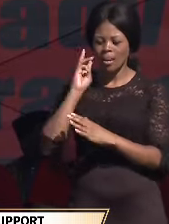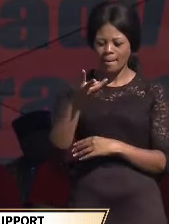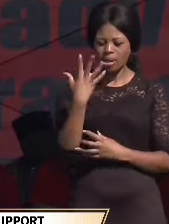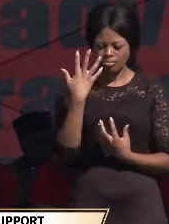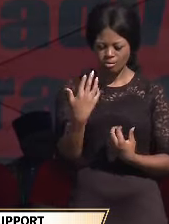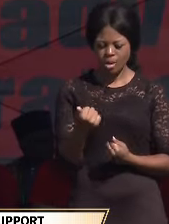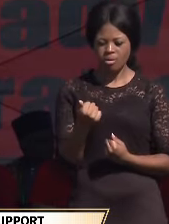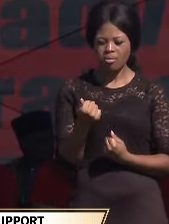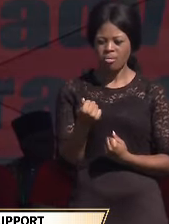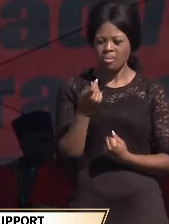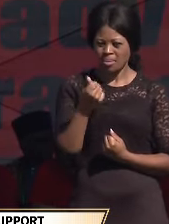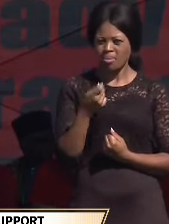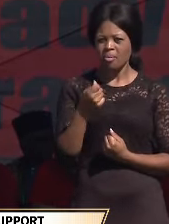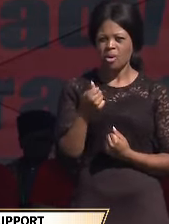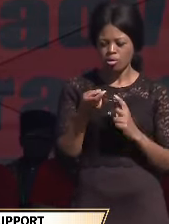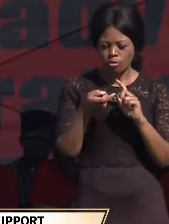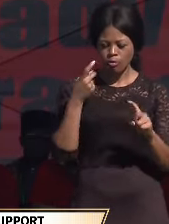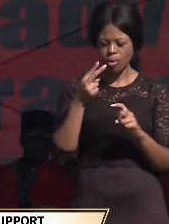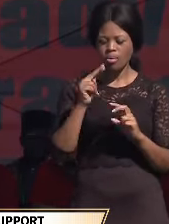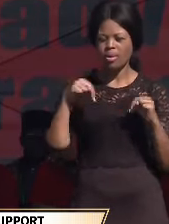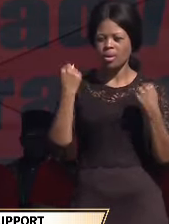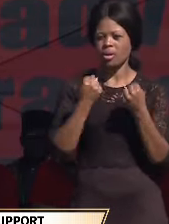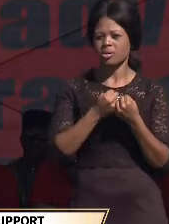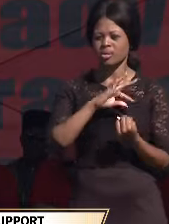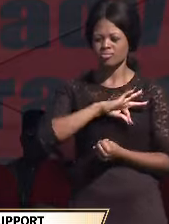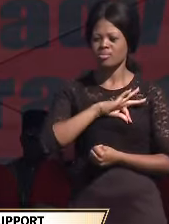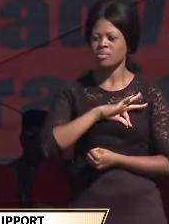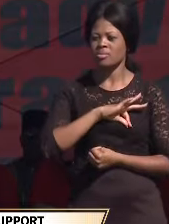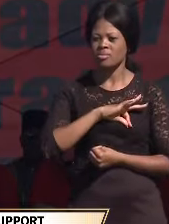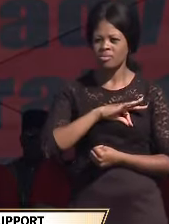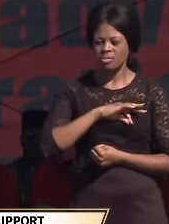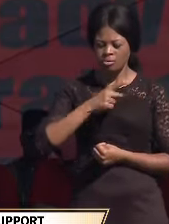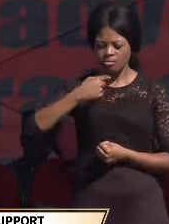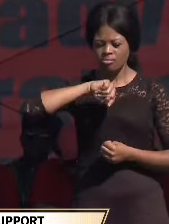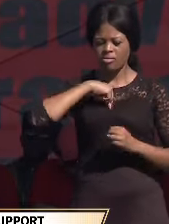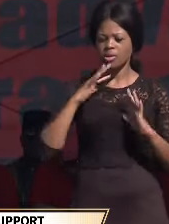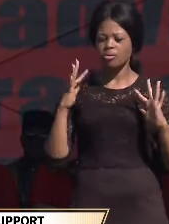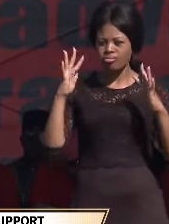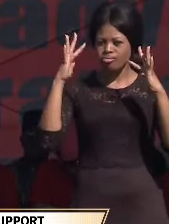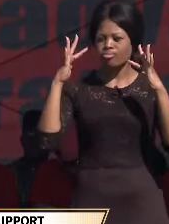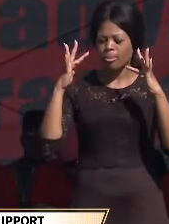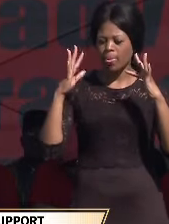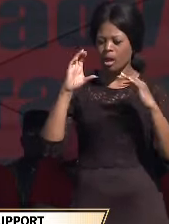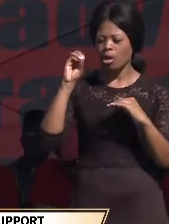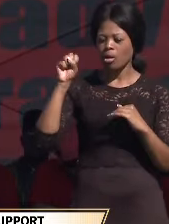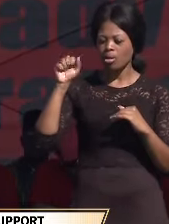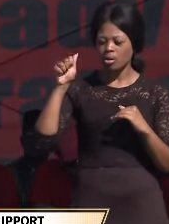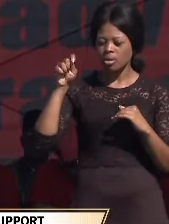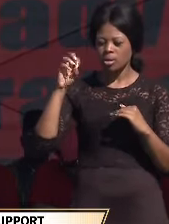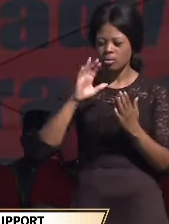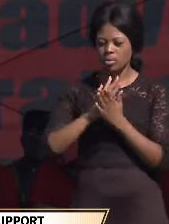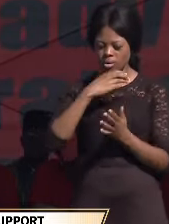a huge relief from this national minimum wage. We congratulate COSATU, now